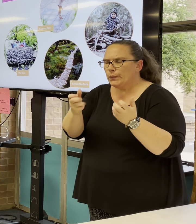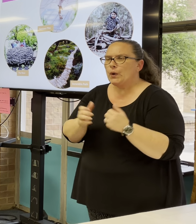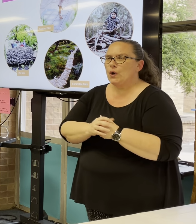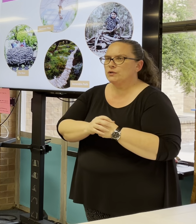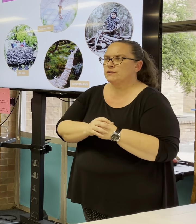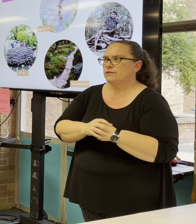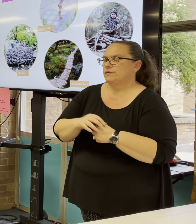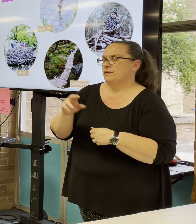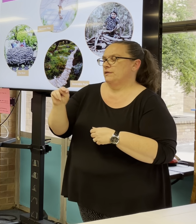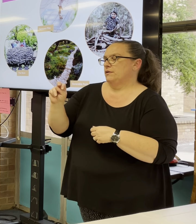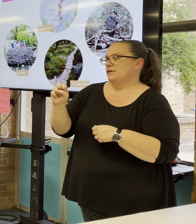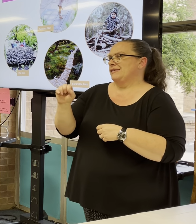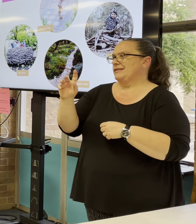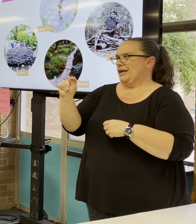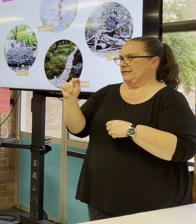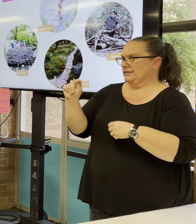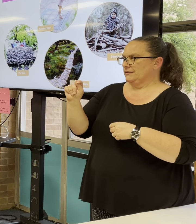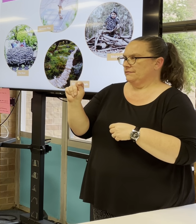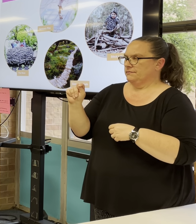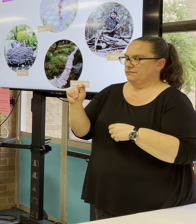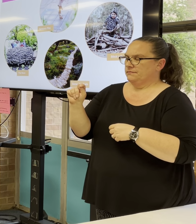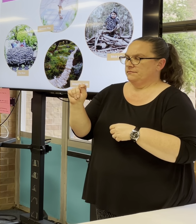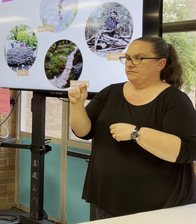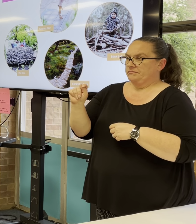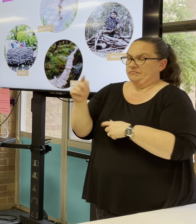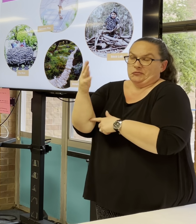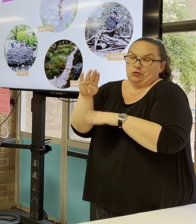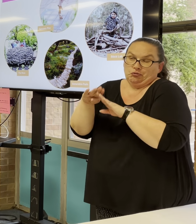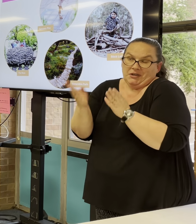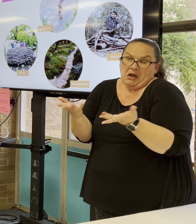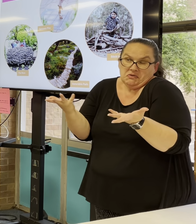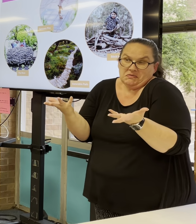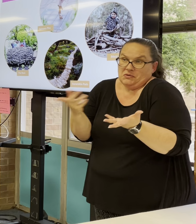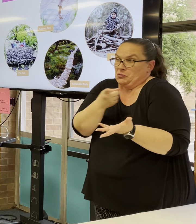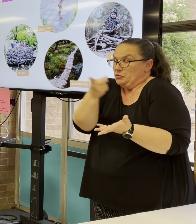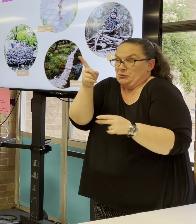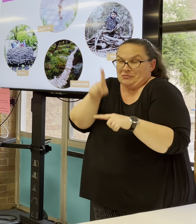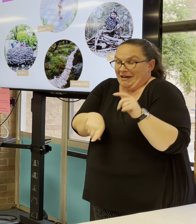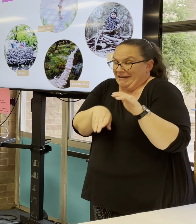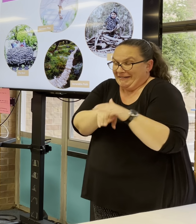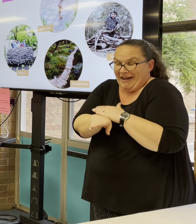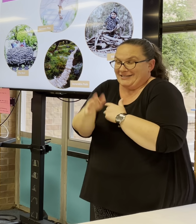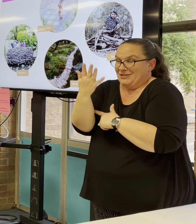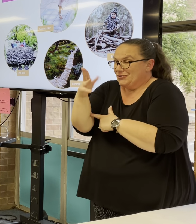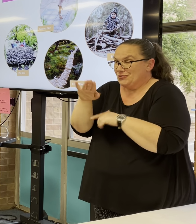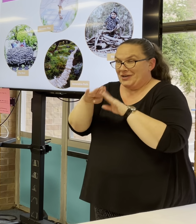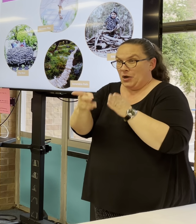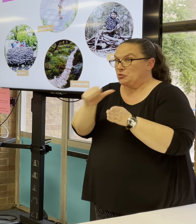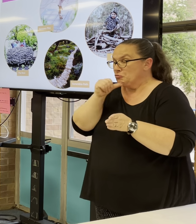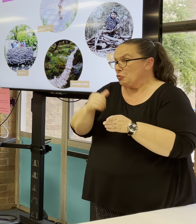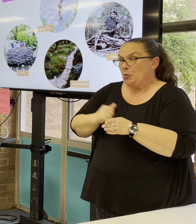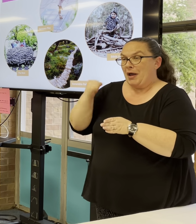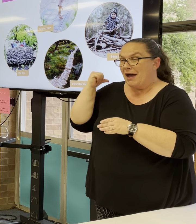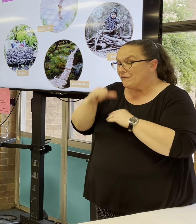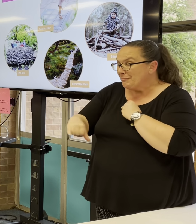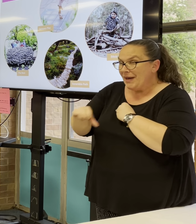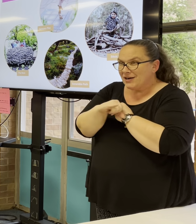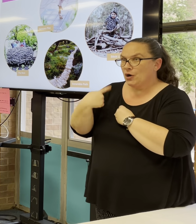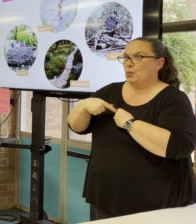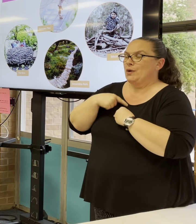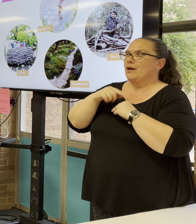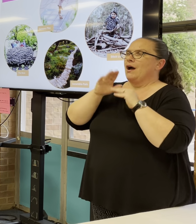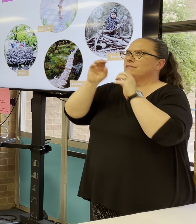the Nest. It's basically a tree house, right? If you don't have access to a tree house if you don't have a backyard, we have a